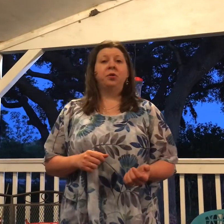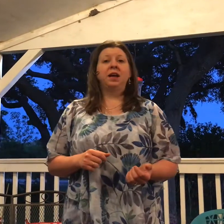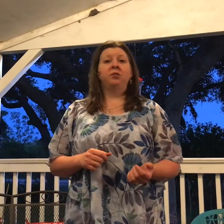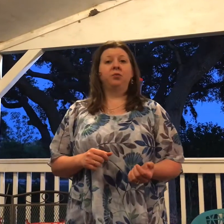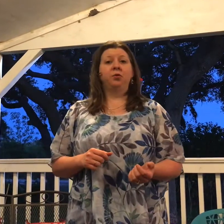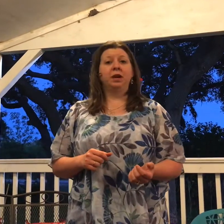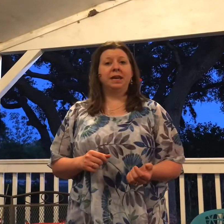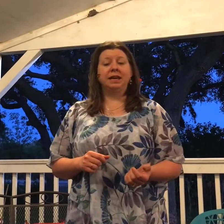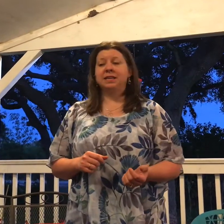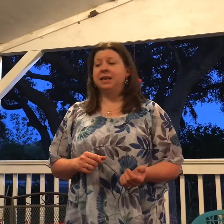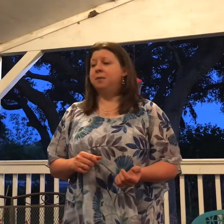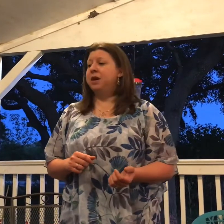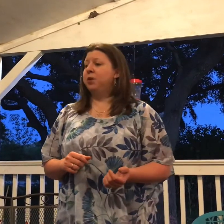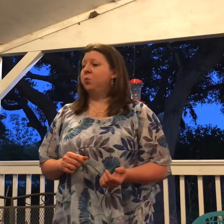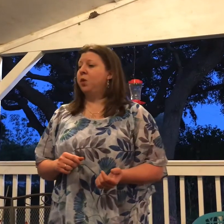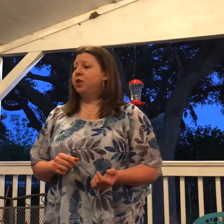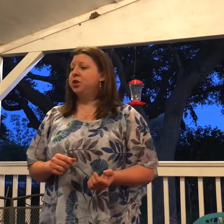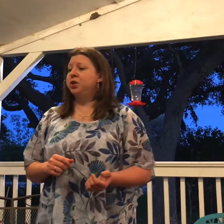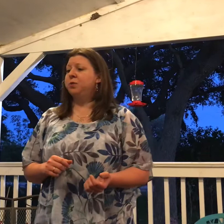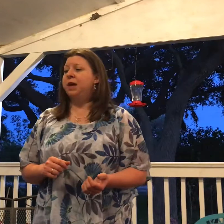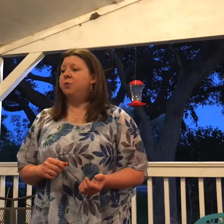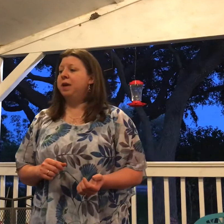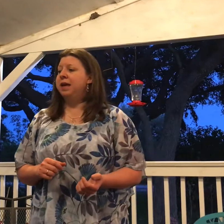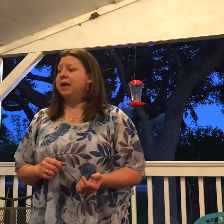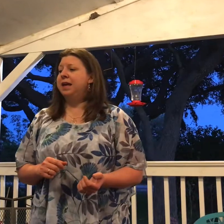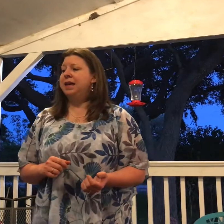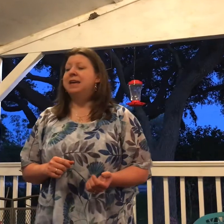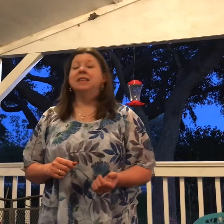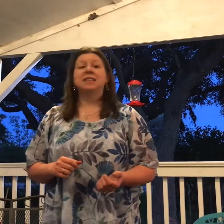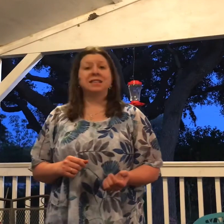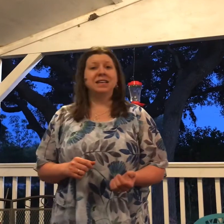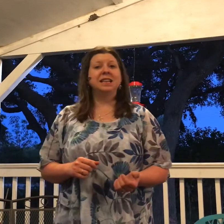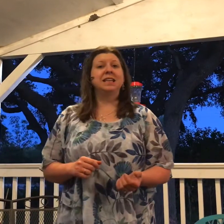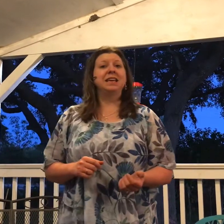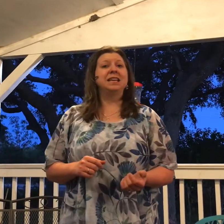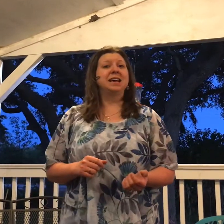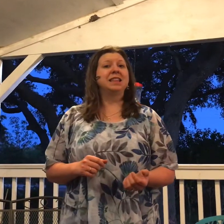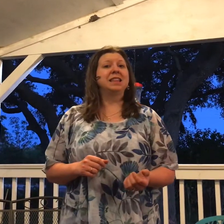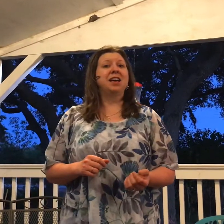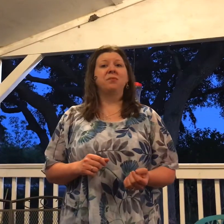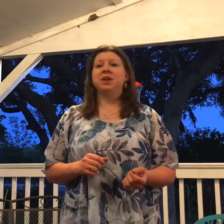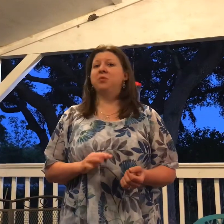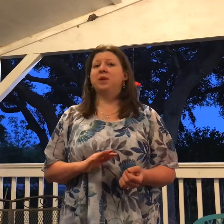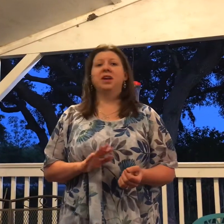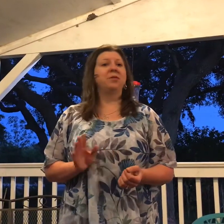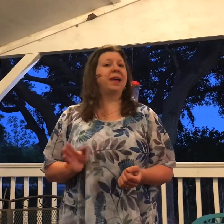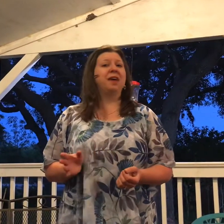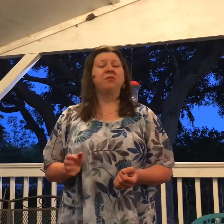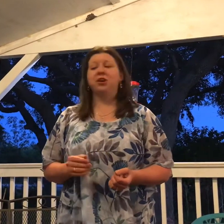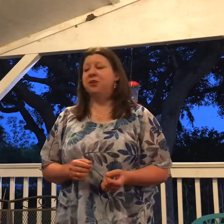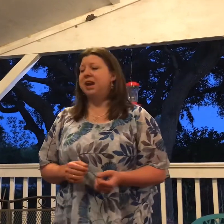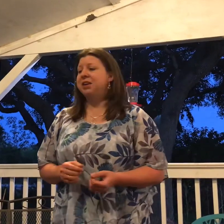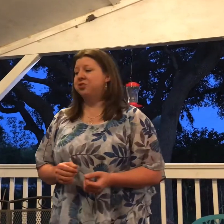Though I forget him and wander away, still he doth love me wherever I